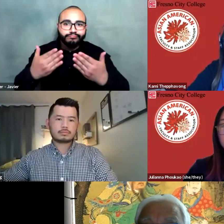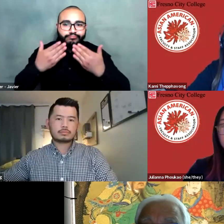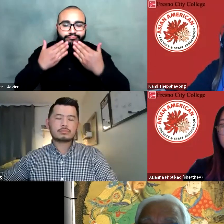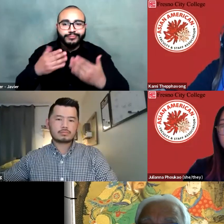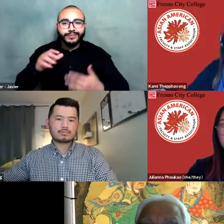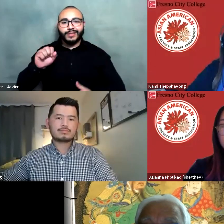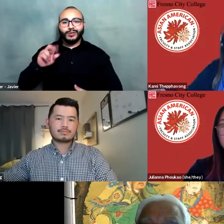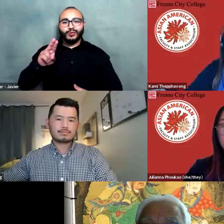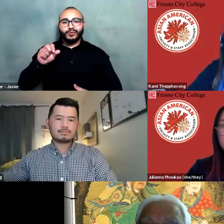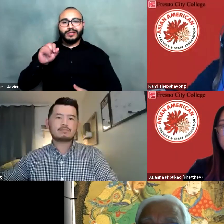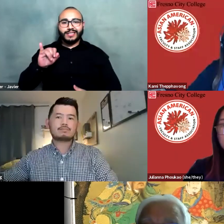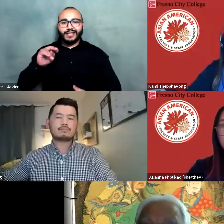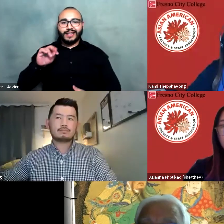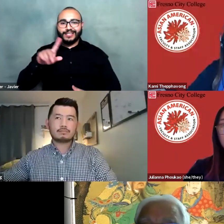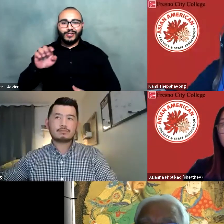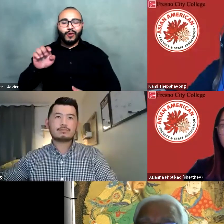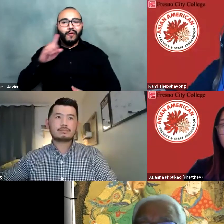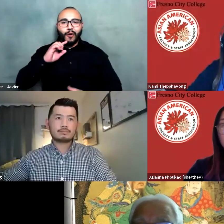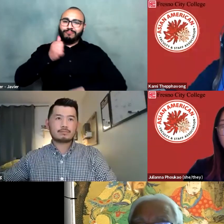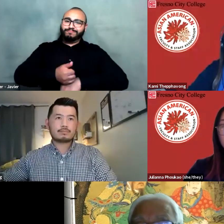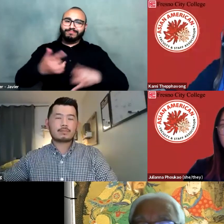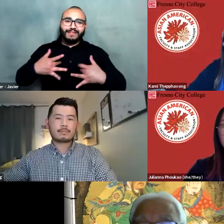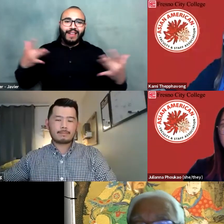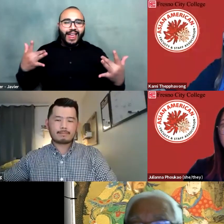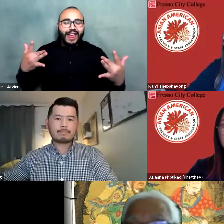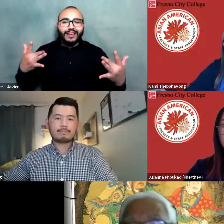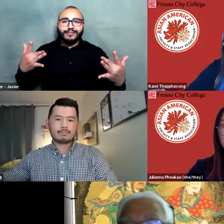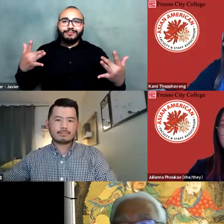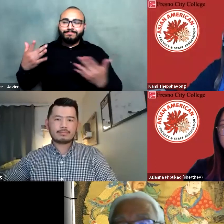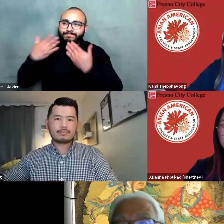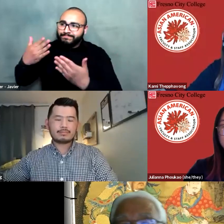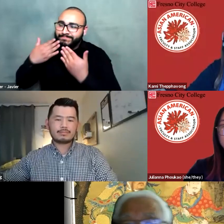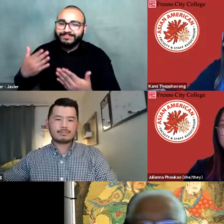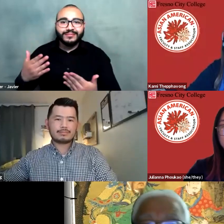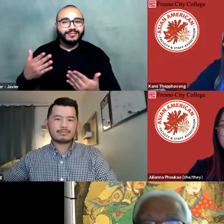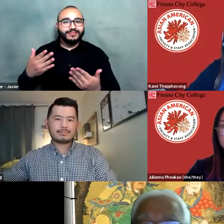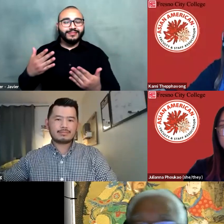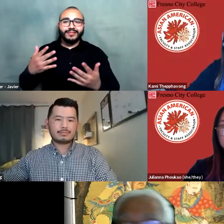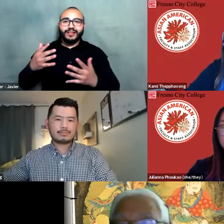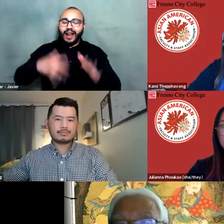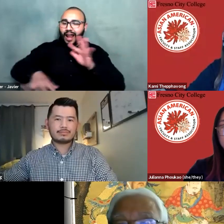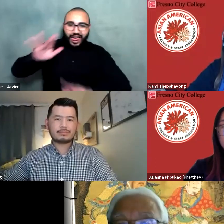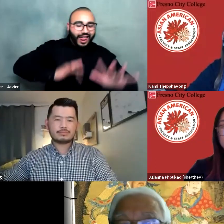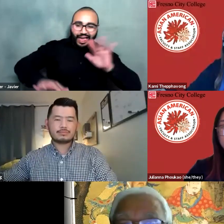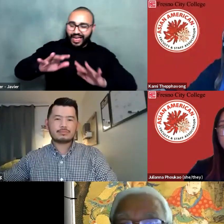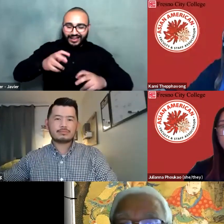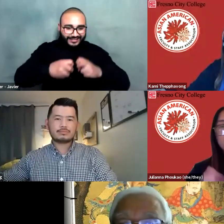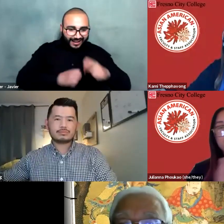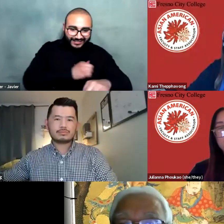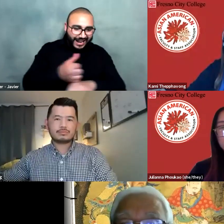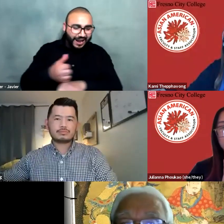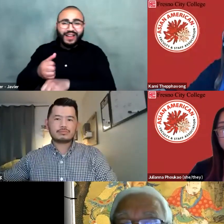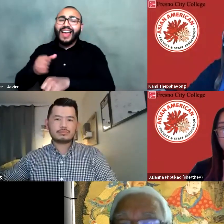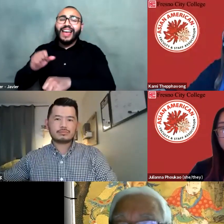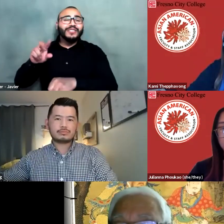Susie Nitzel for making this happen for us. We scrambled for a moment, but Susie came to our rescue and